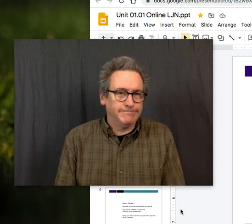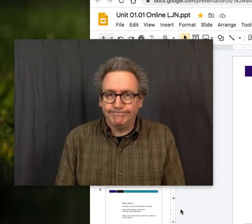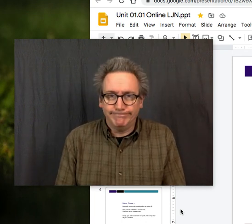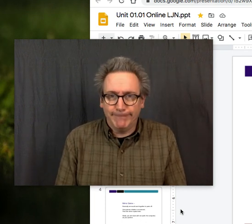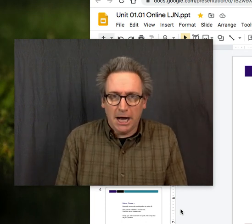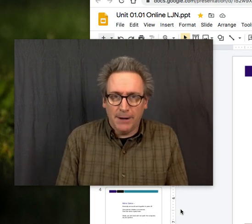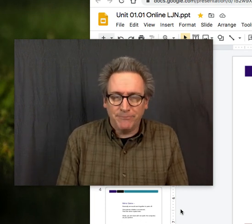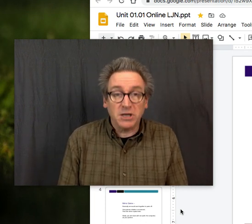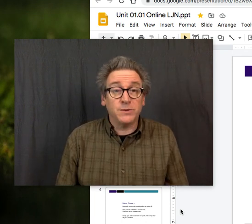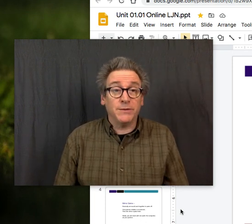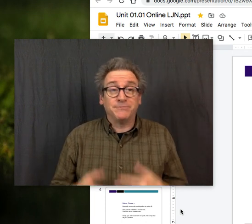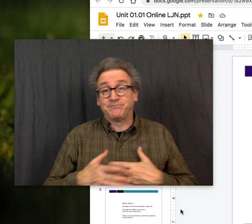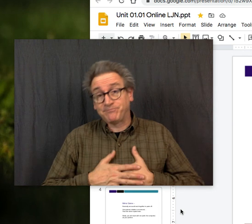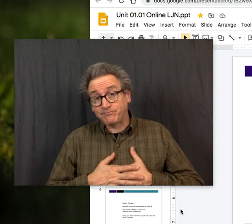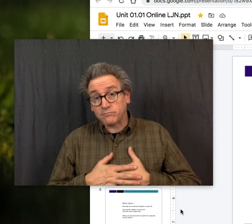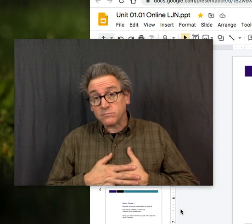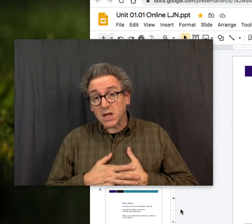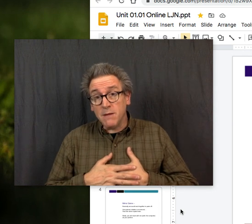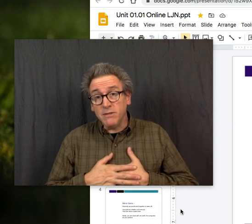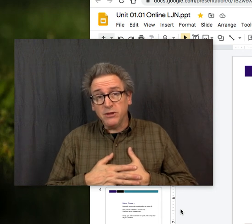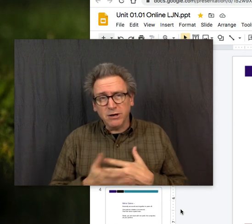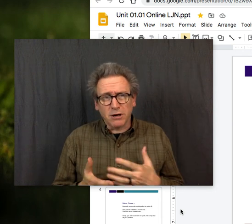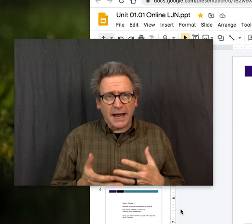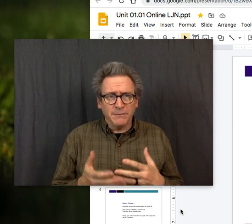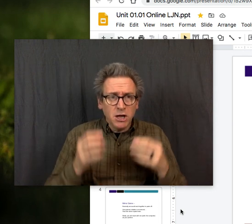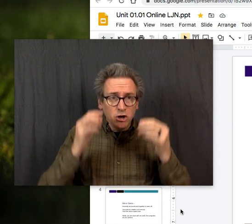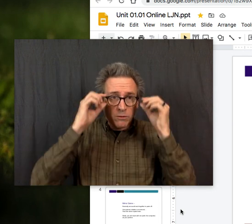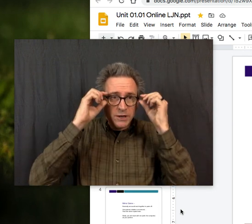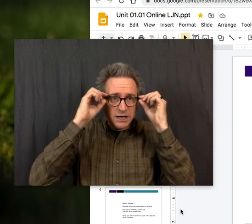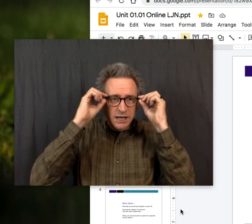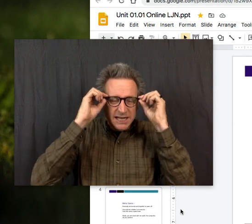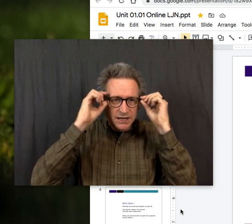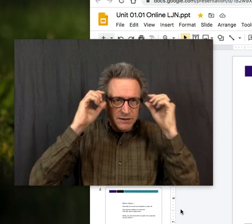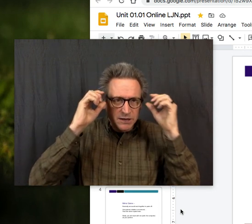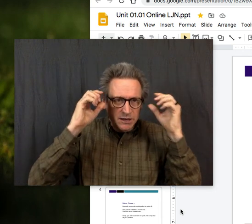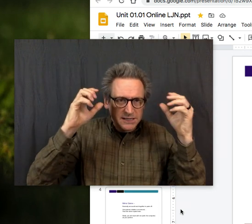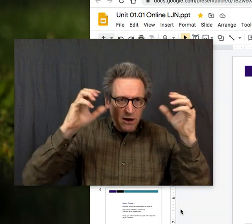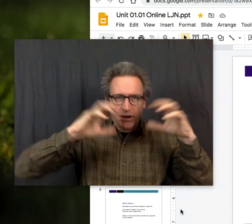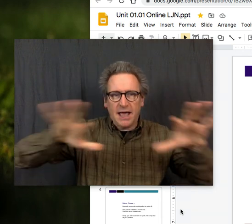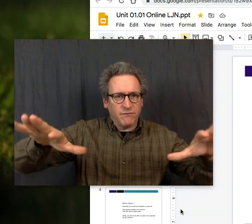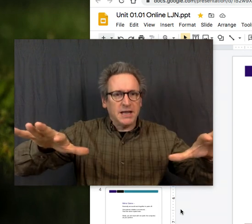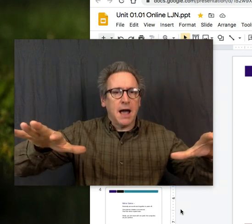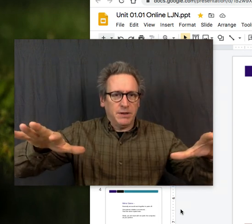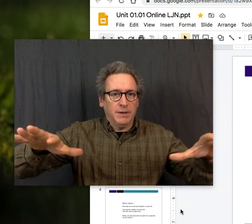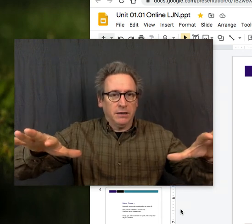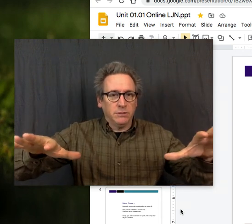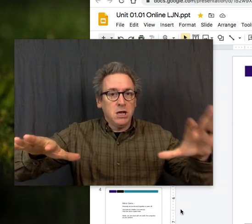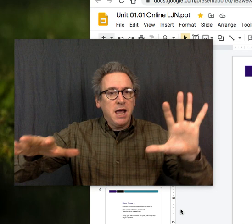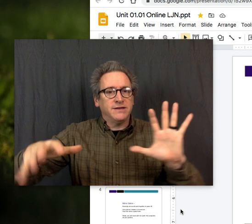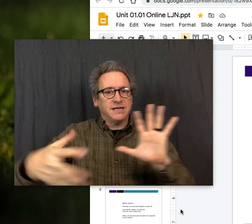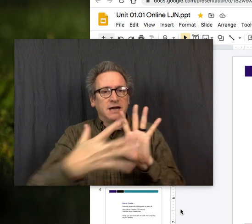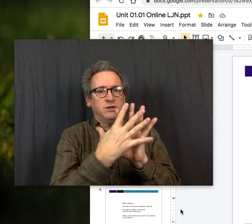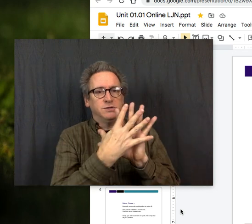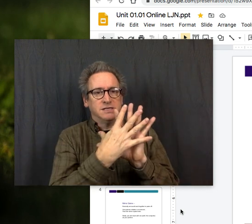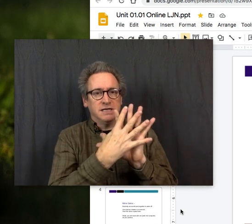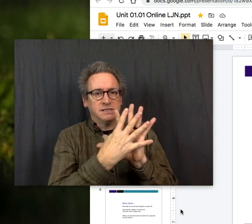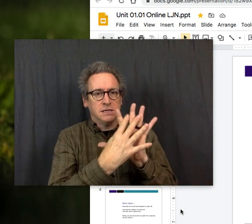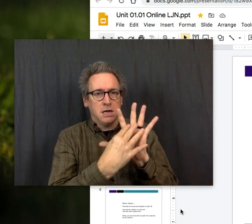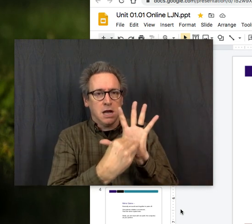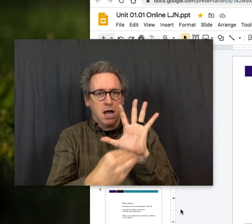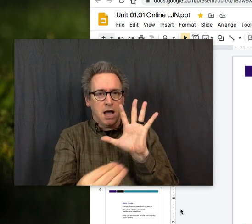because. So anyway, the mirror game, normally in class I'd say, okay, everybody copy me. And the sign I would